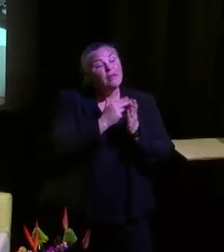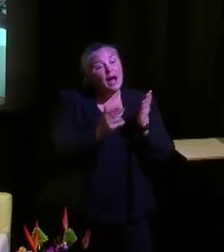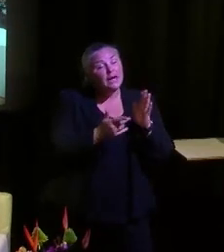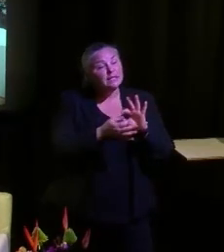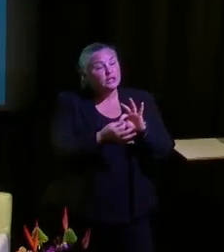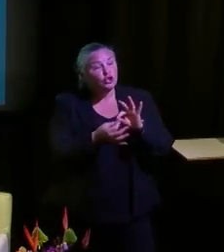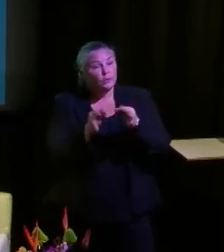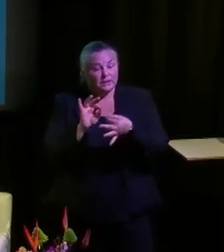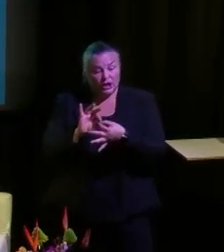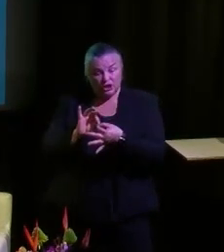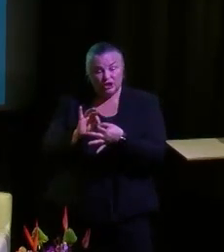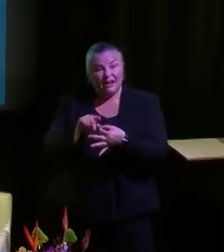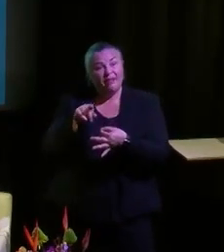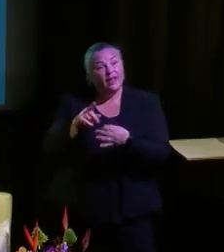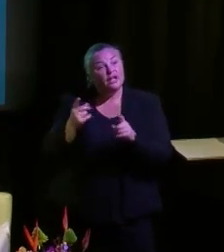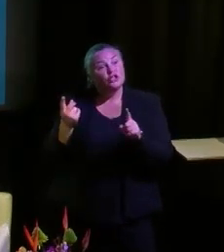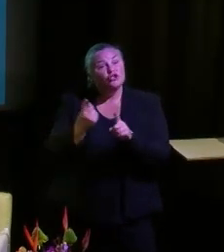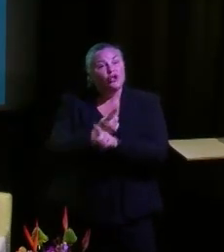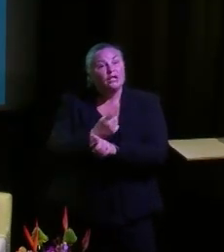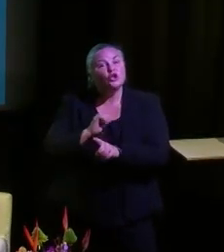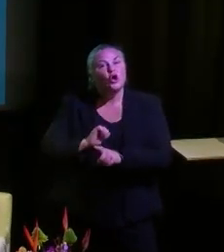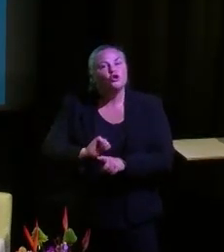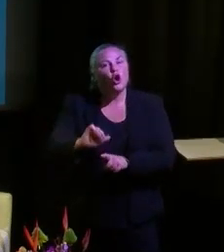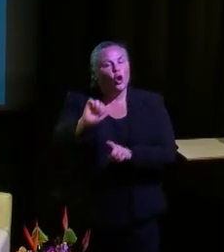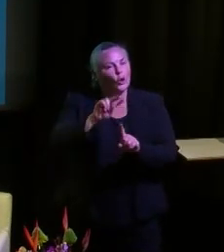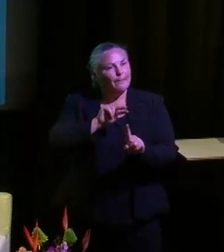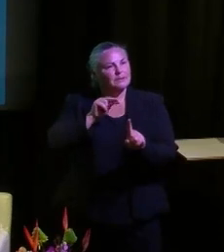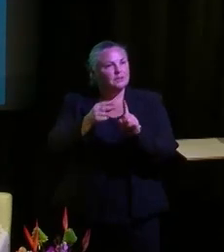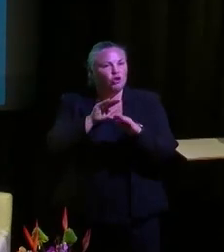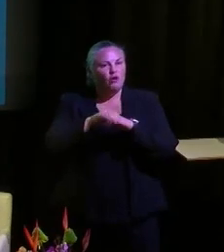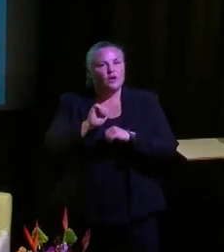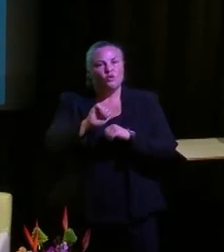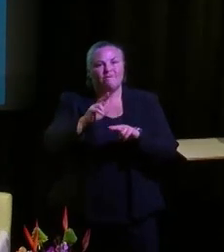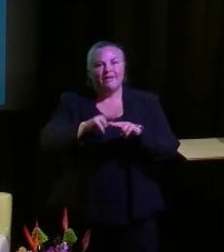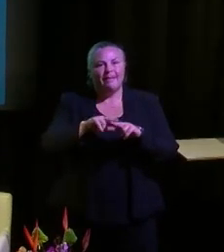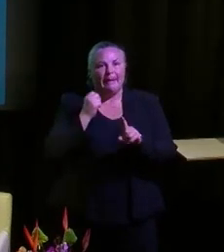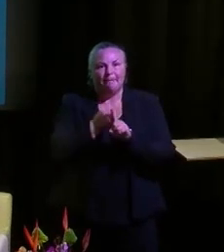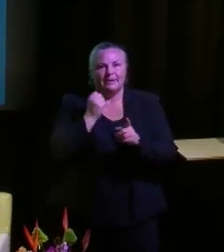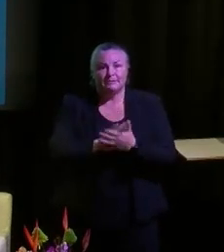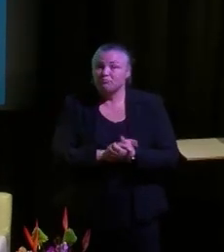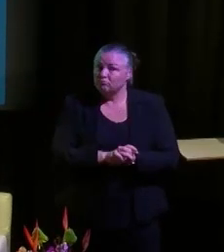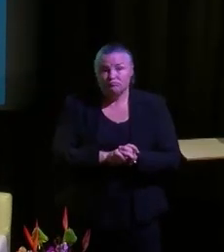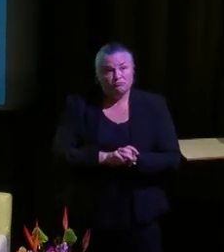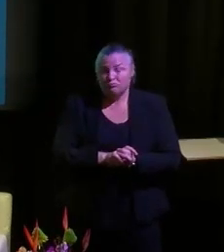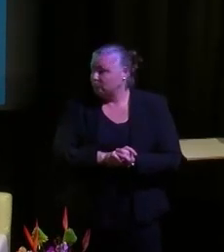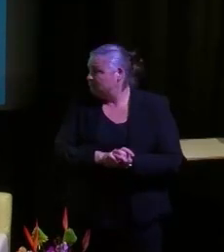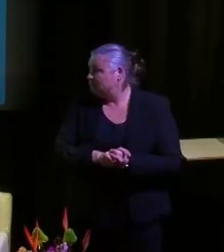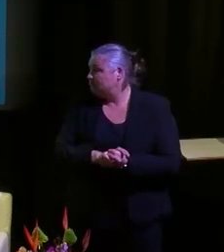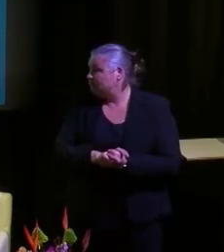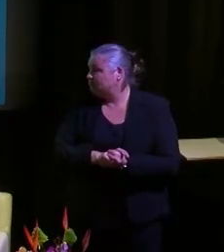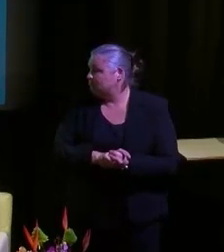father's legacies changed your own perception of his impact? No. What it does is